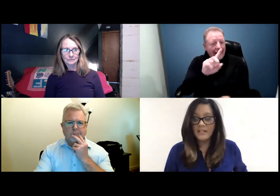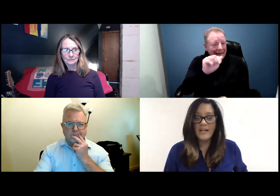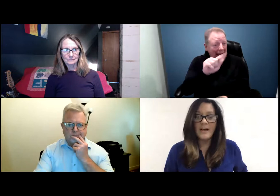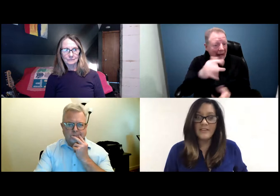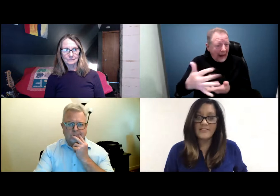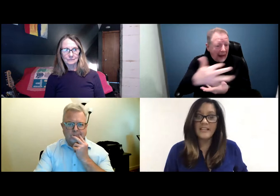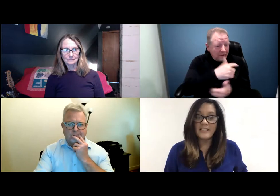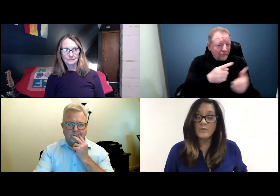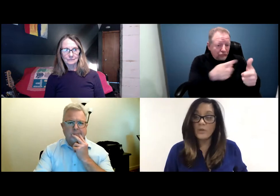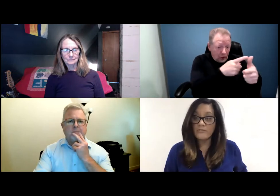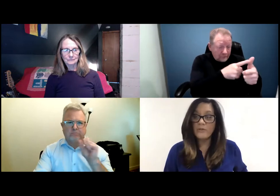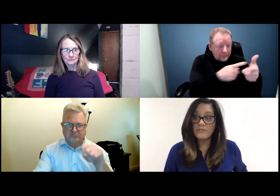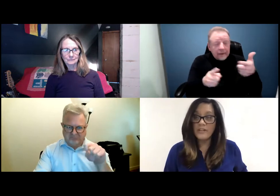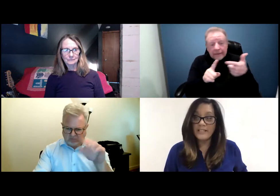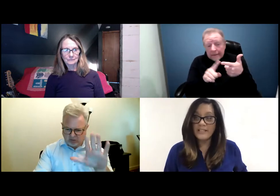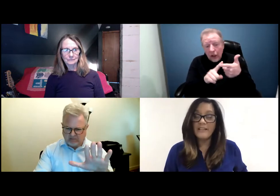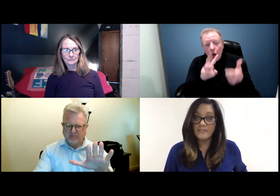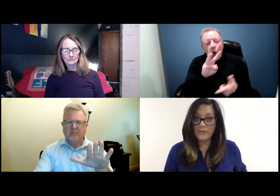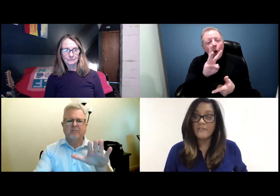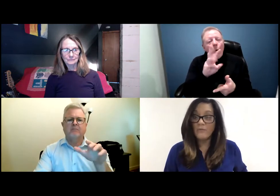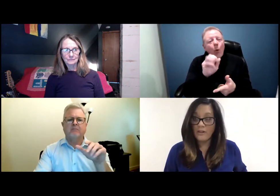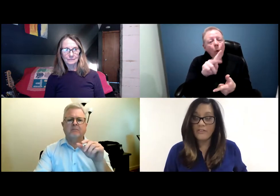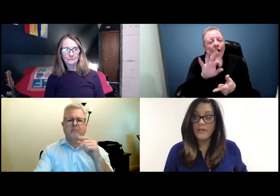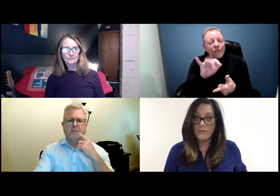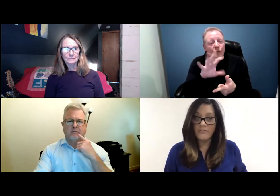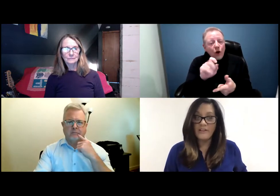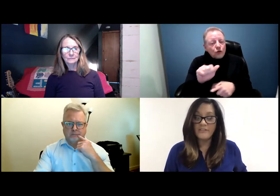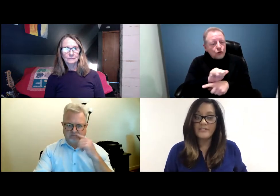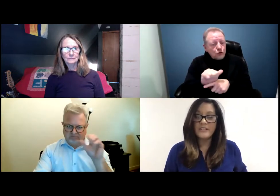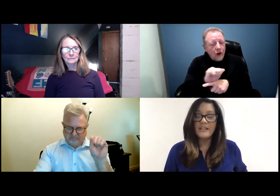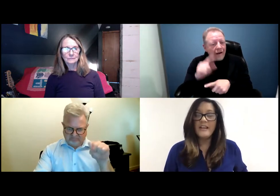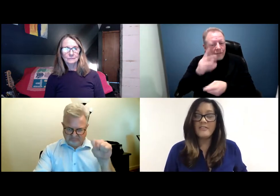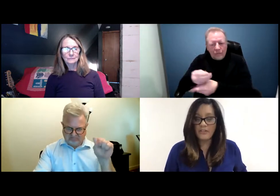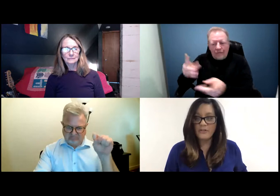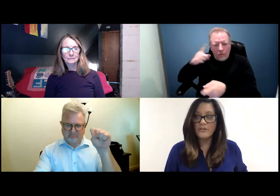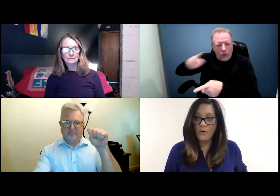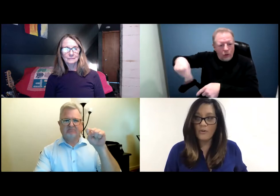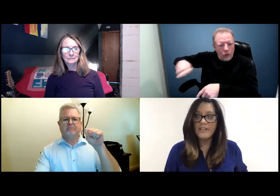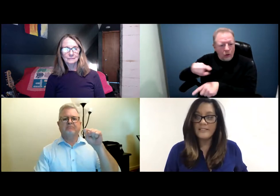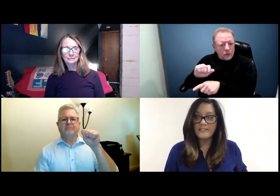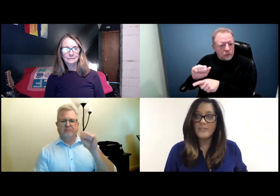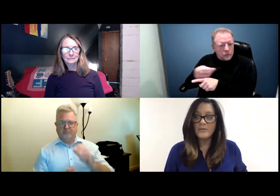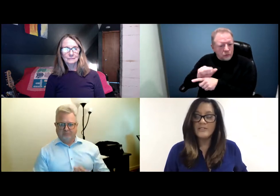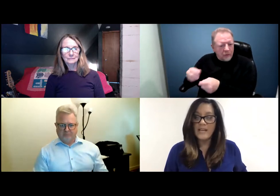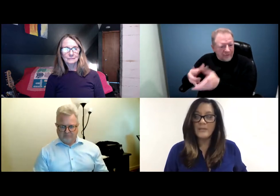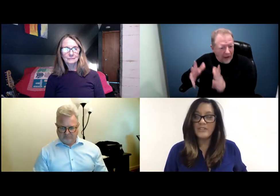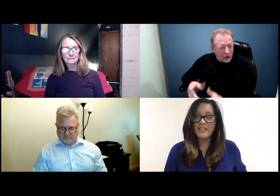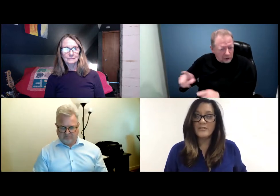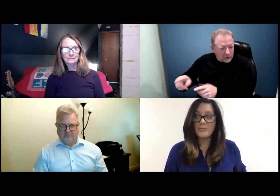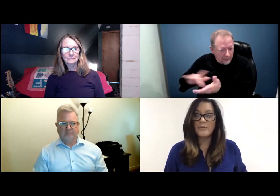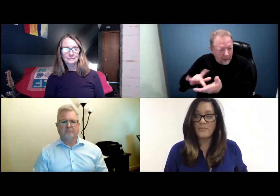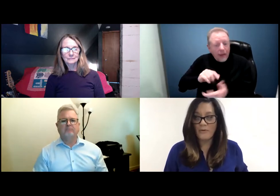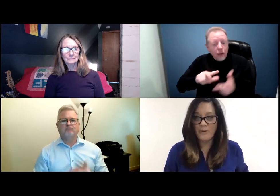surveys. The second is workforce training. That's training for healthcare providers. And the third goal is to establish